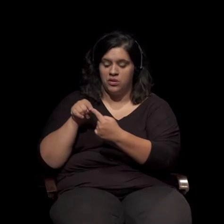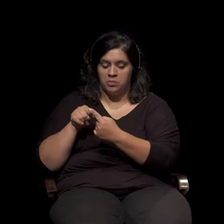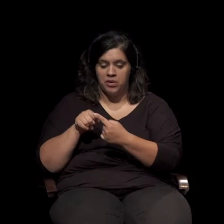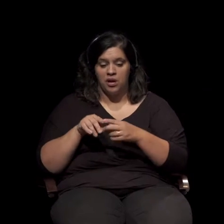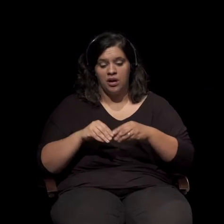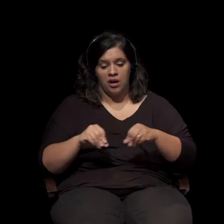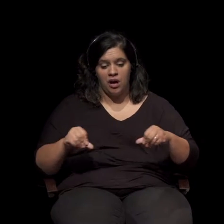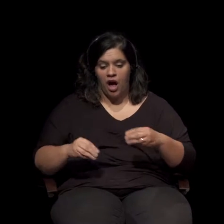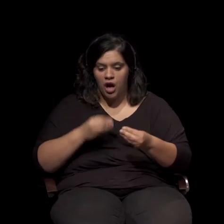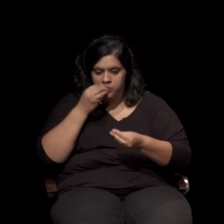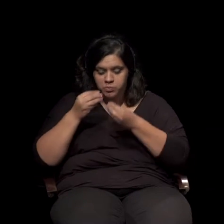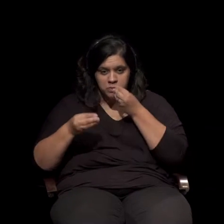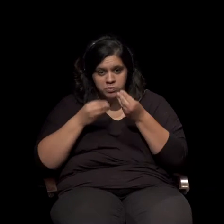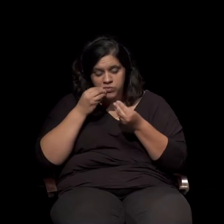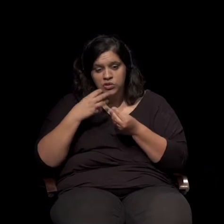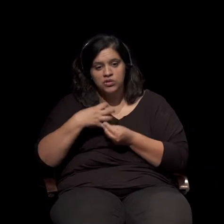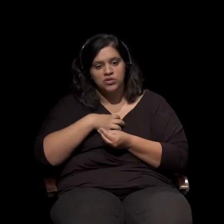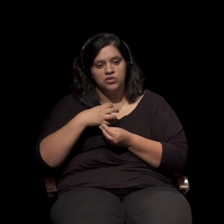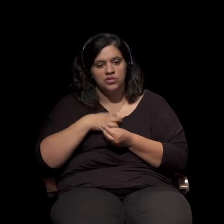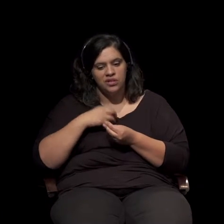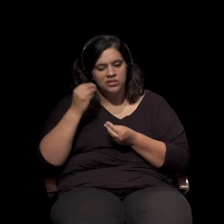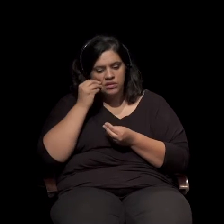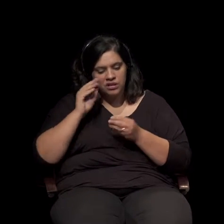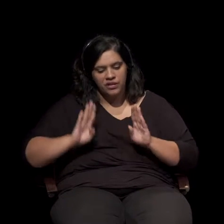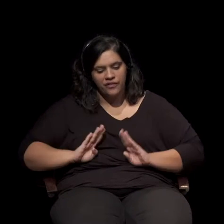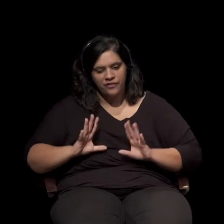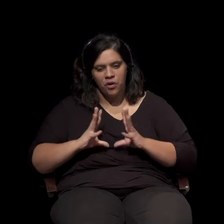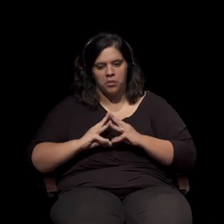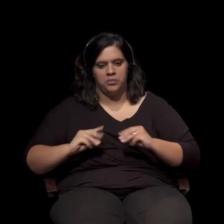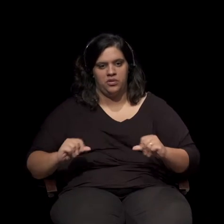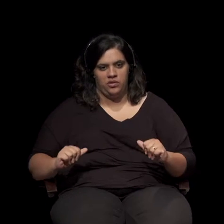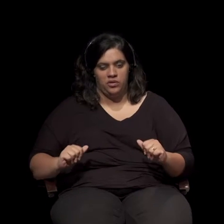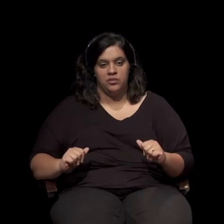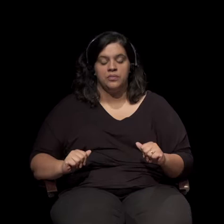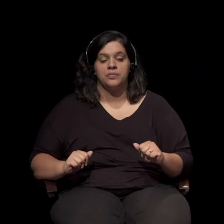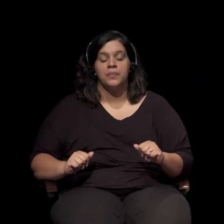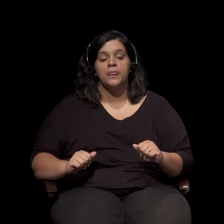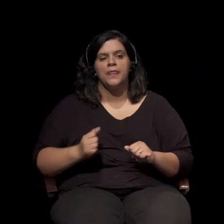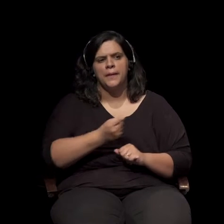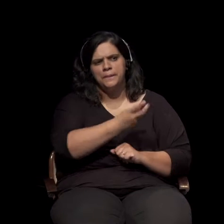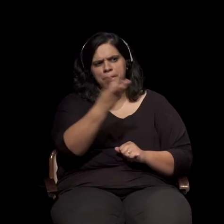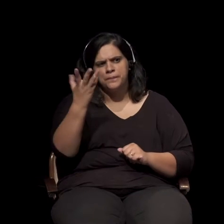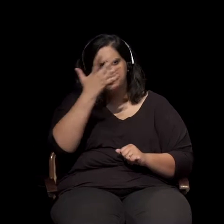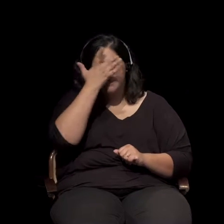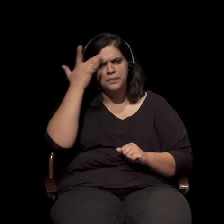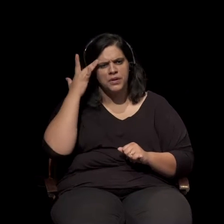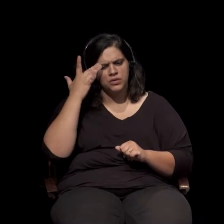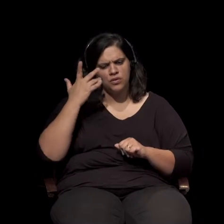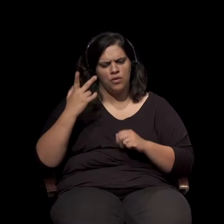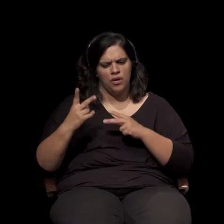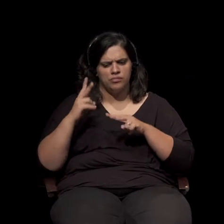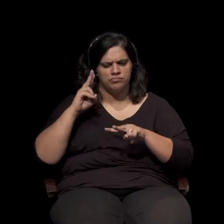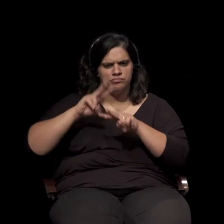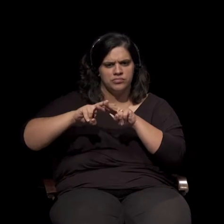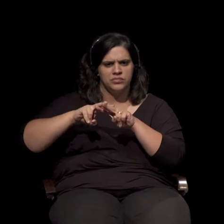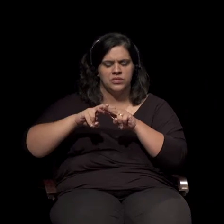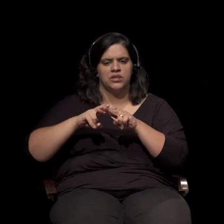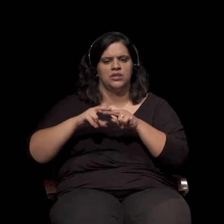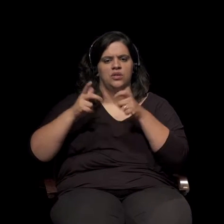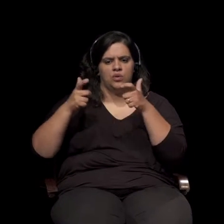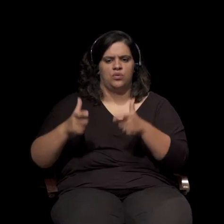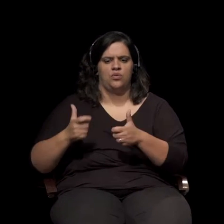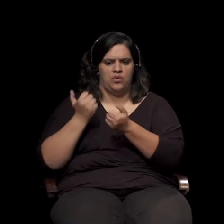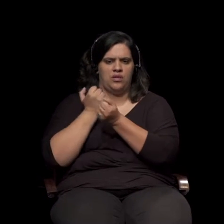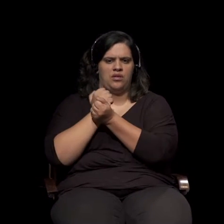means to alleviate hunger pains. Many people imprisoned in concentration camps tried to eat dirt.